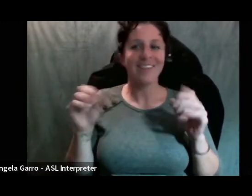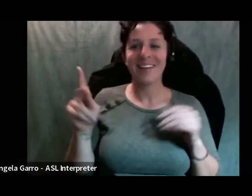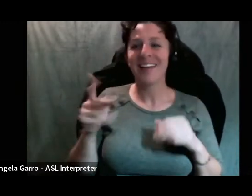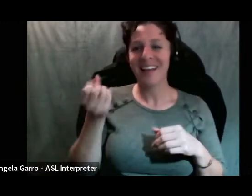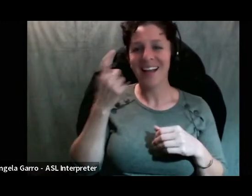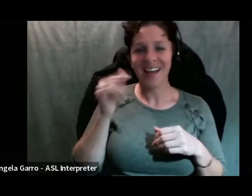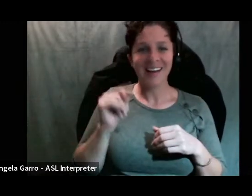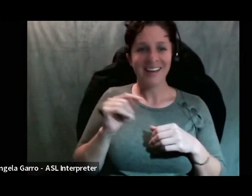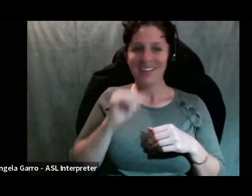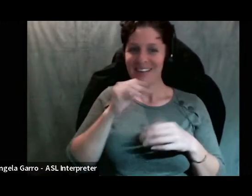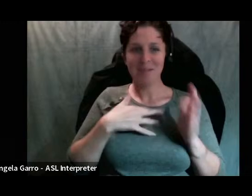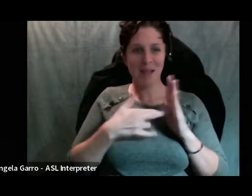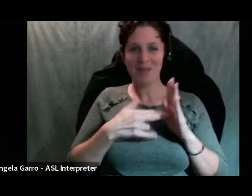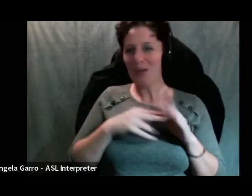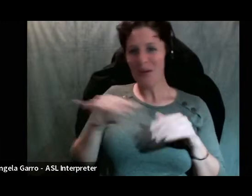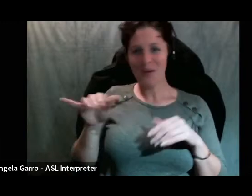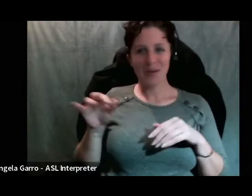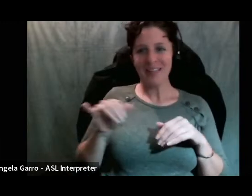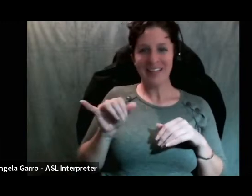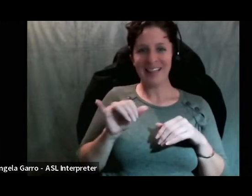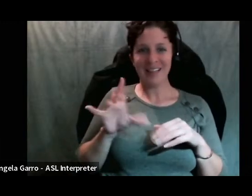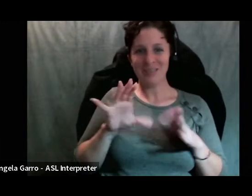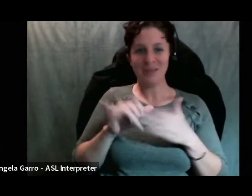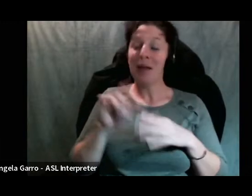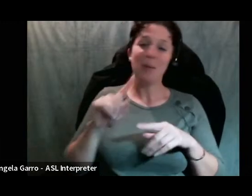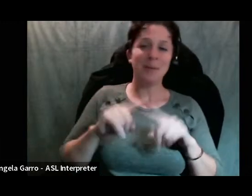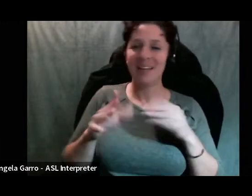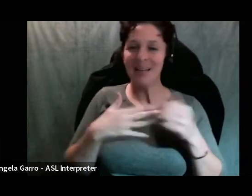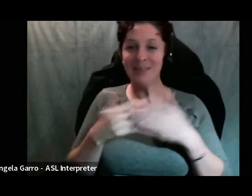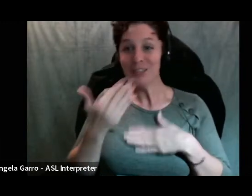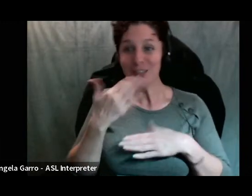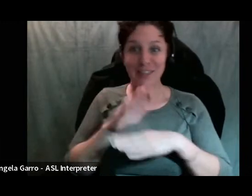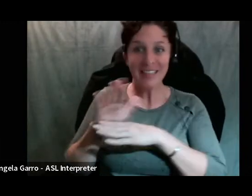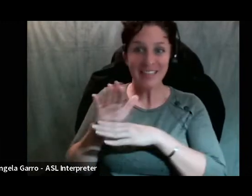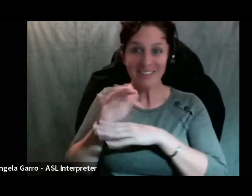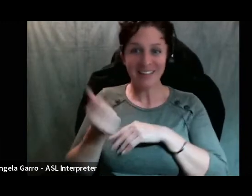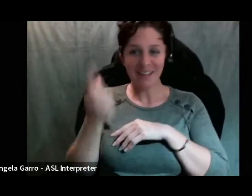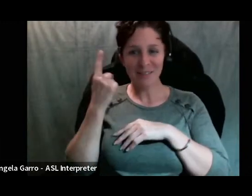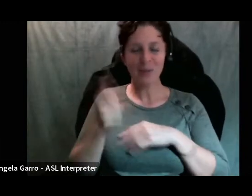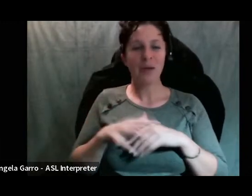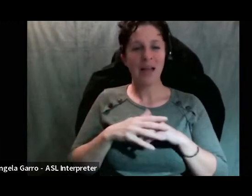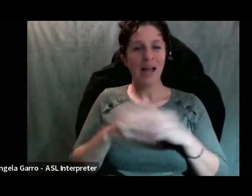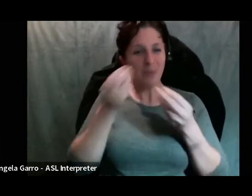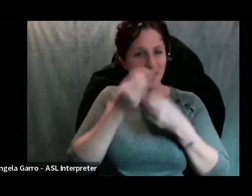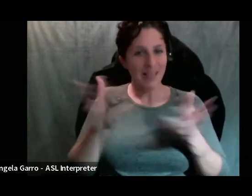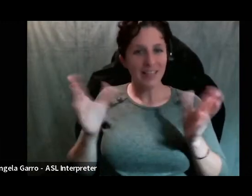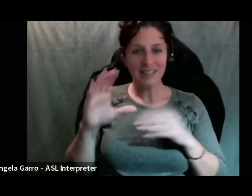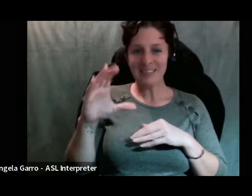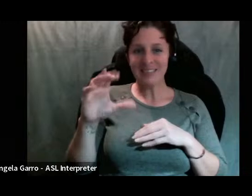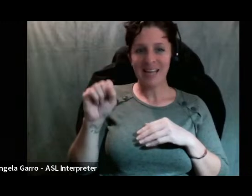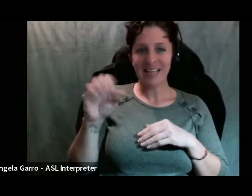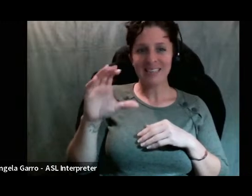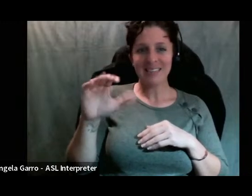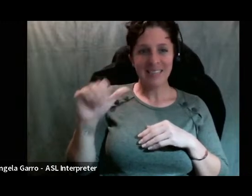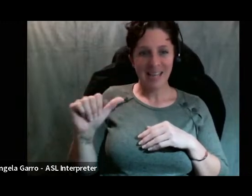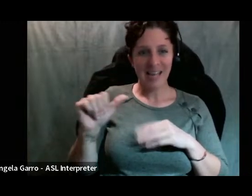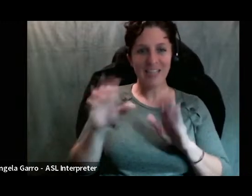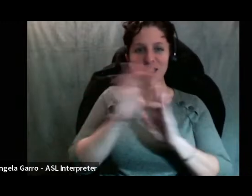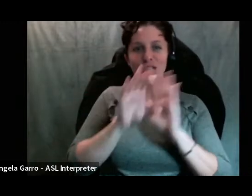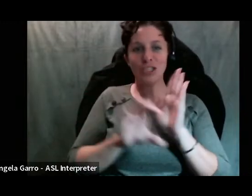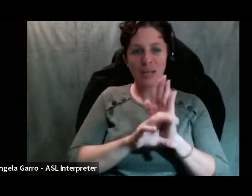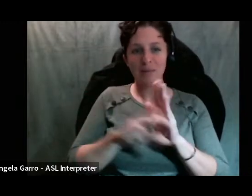And not my role either to do that. But good evening, everyone. I want to let you know that the CSCA